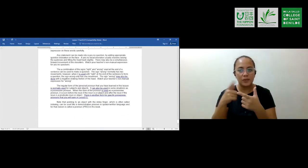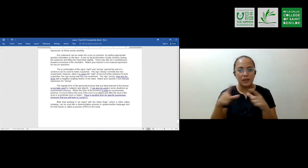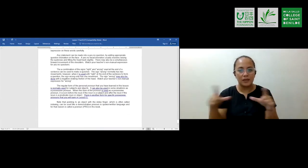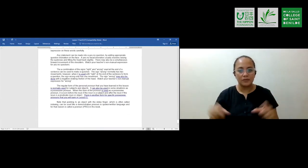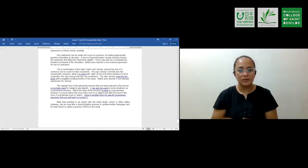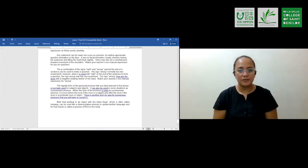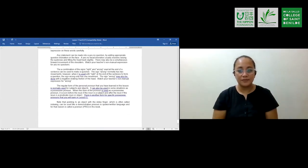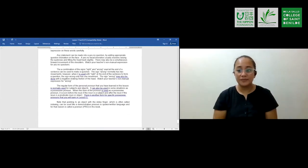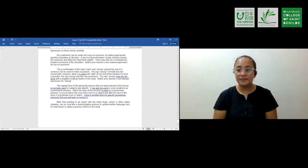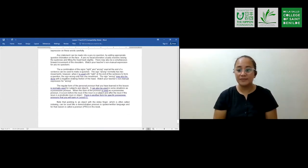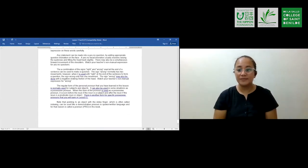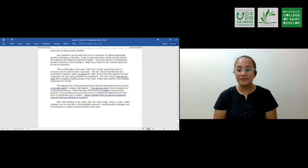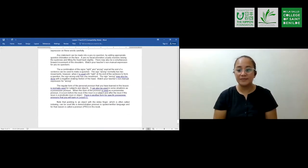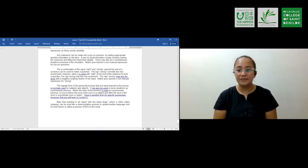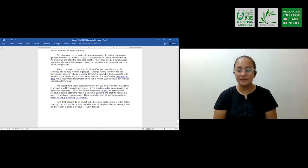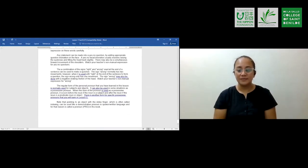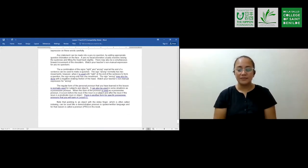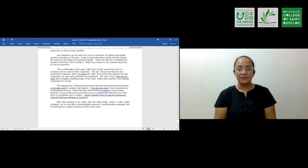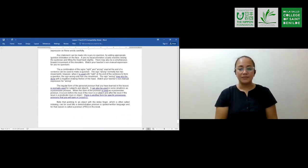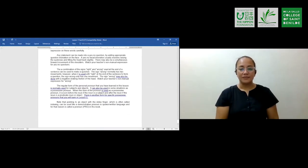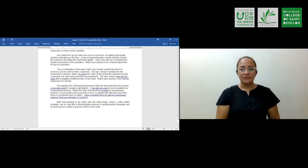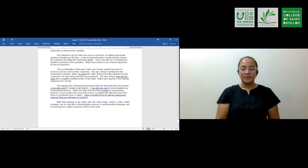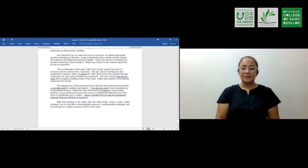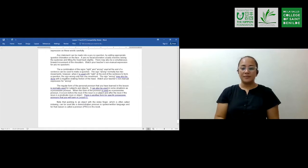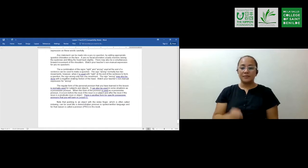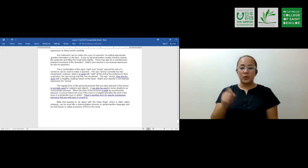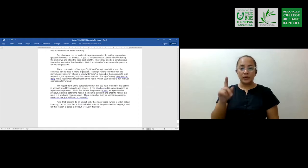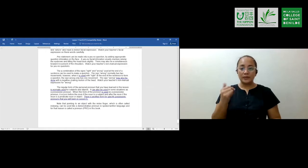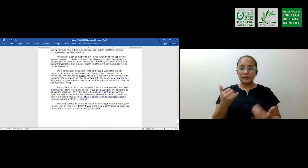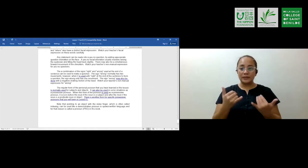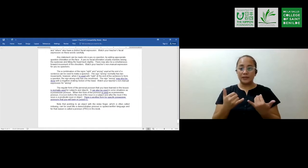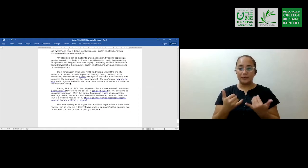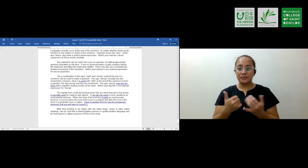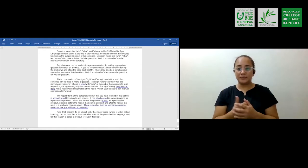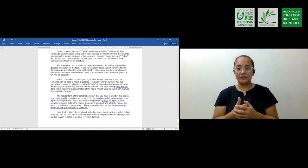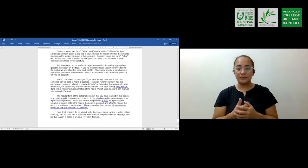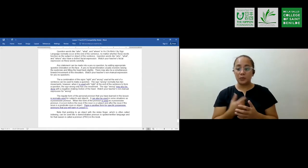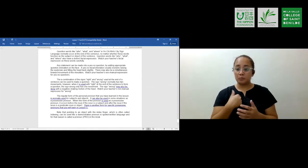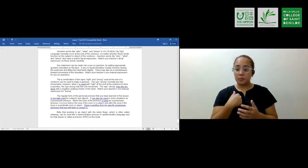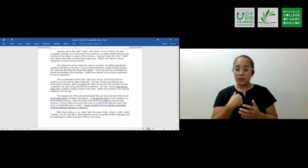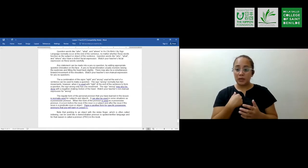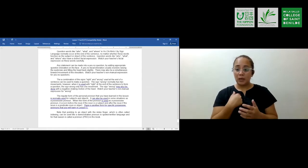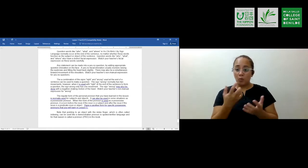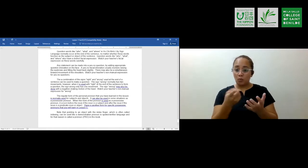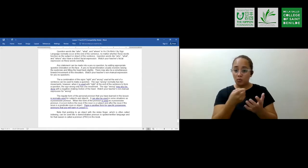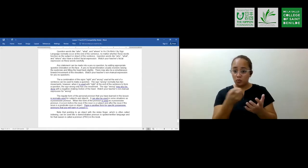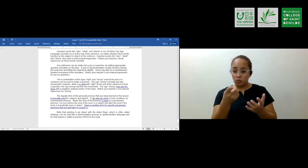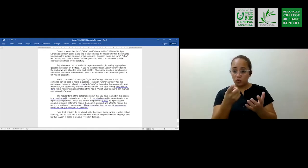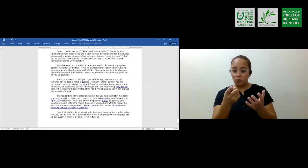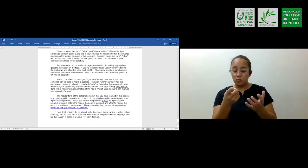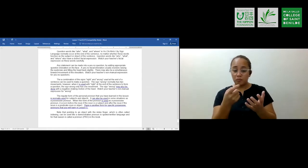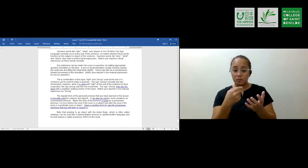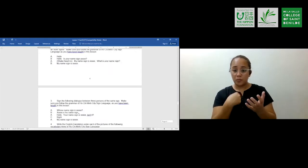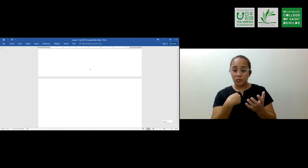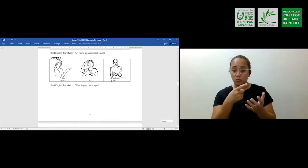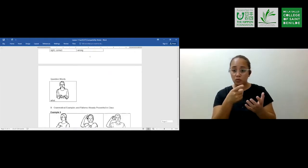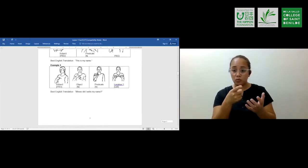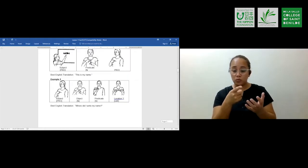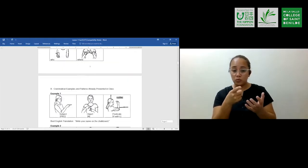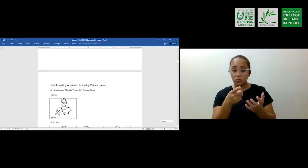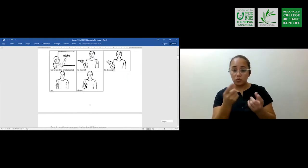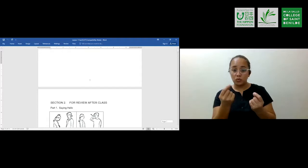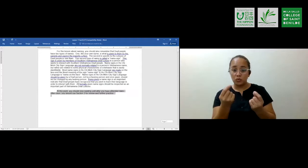okay? So now, what I'd like you to do is to divide